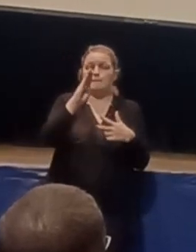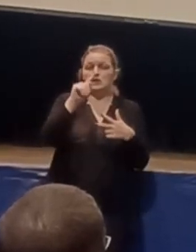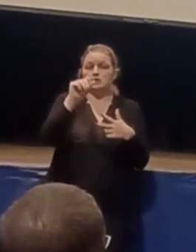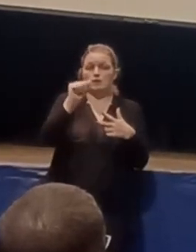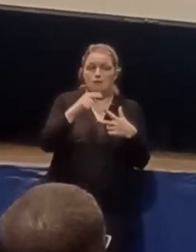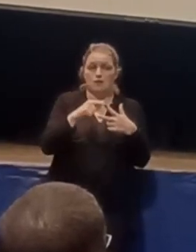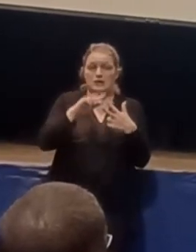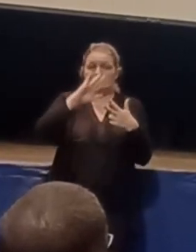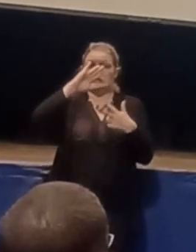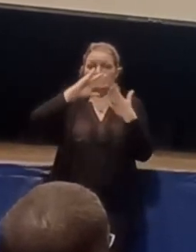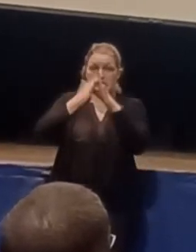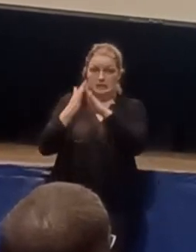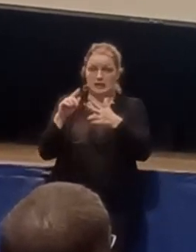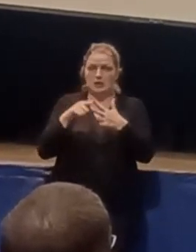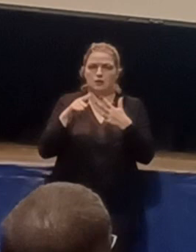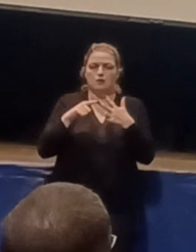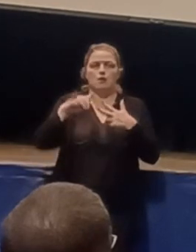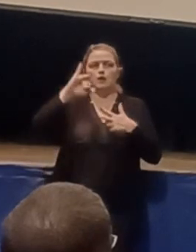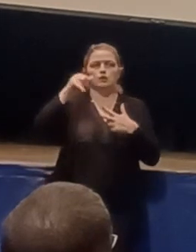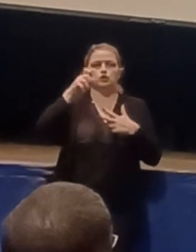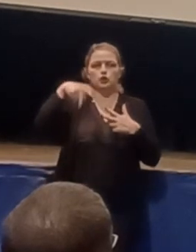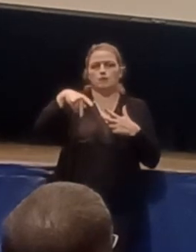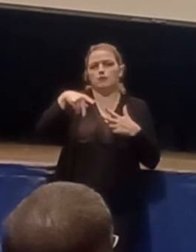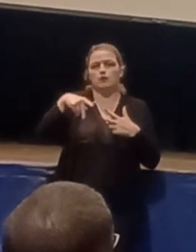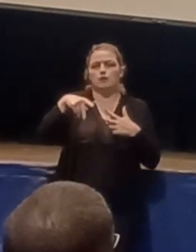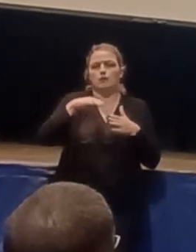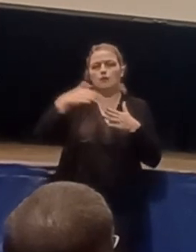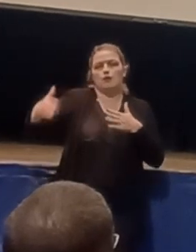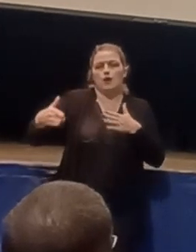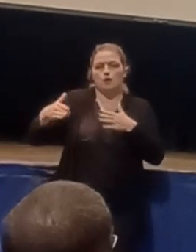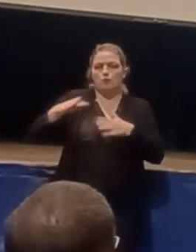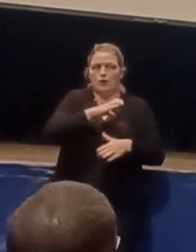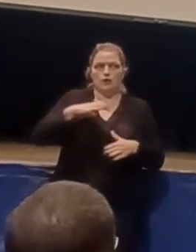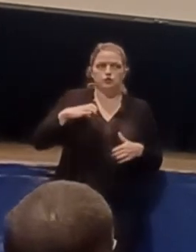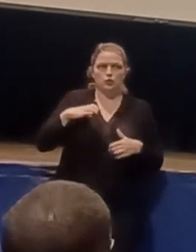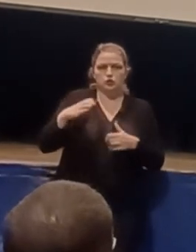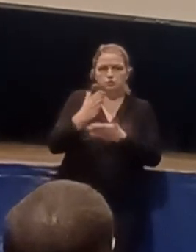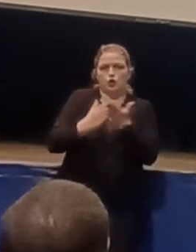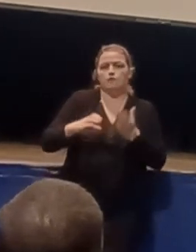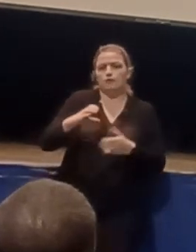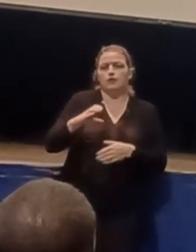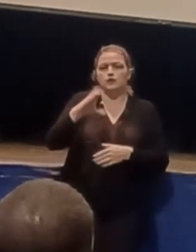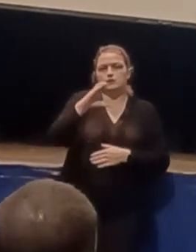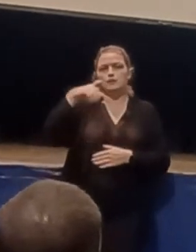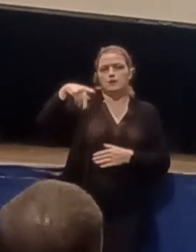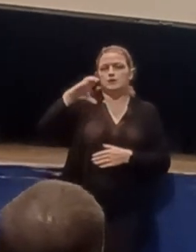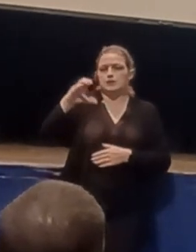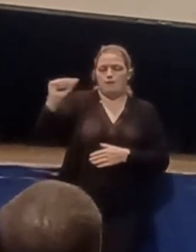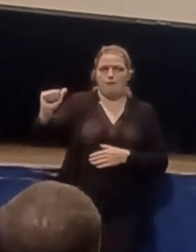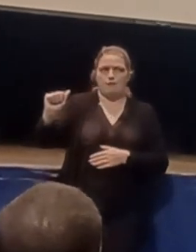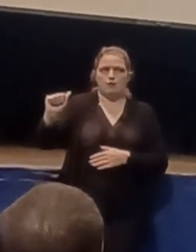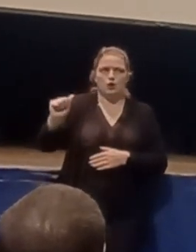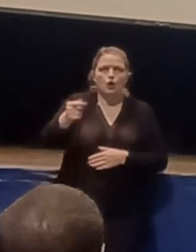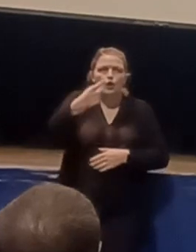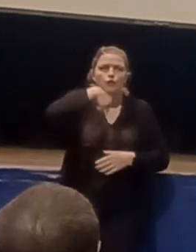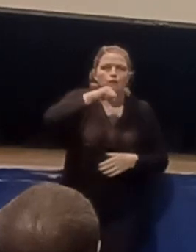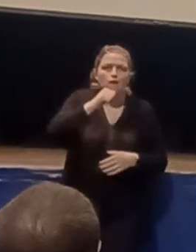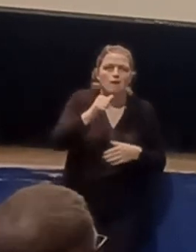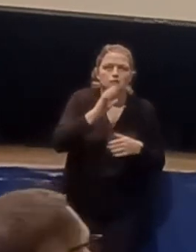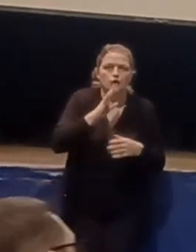city, and JP Neighborhood Council, which is the inheritor of the CPCA. You're not talking to us.